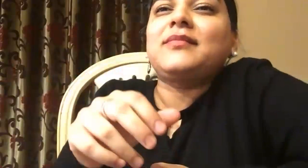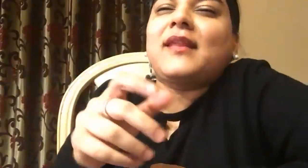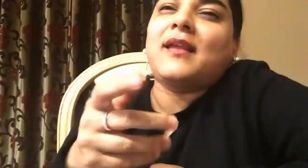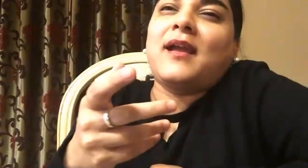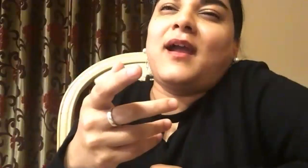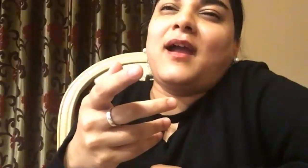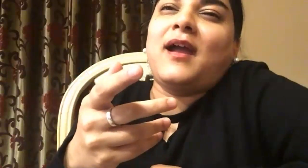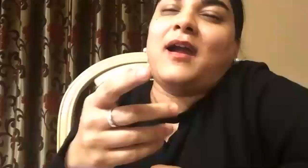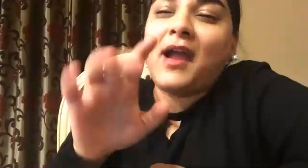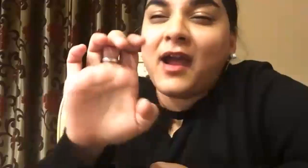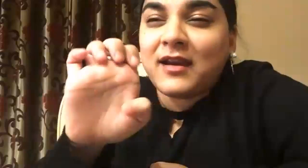here.